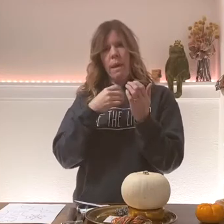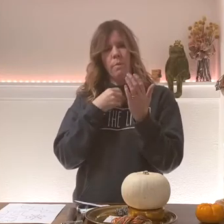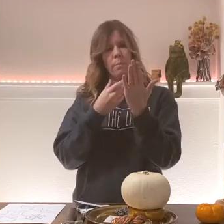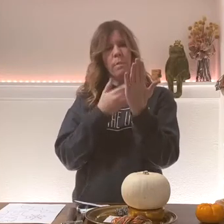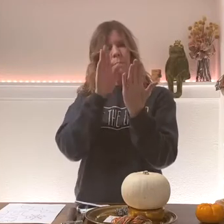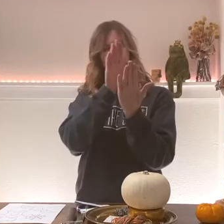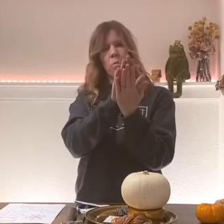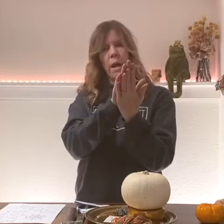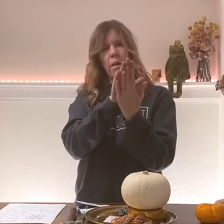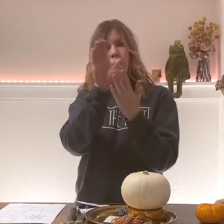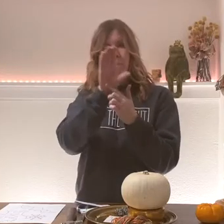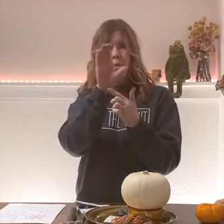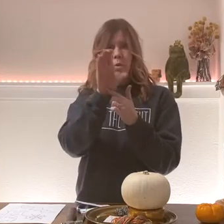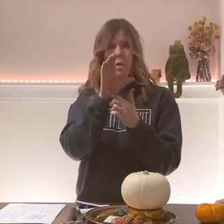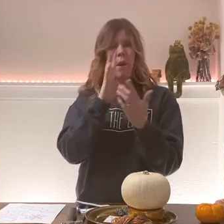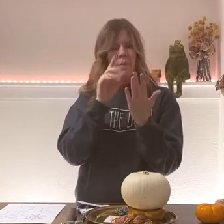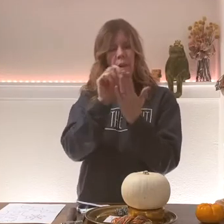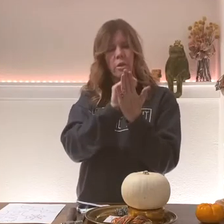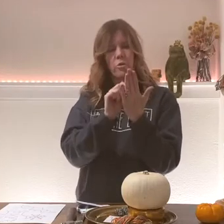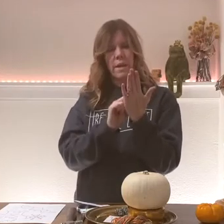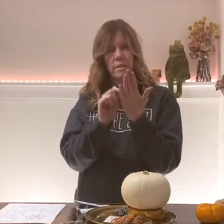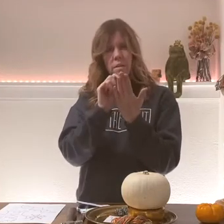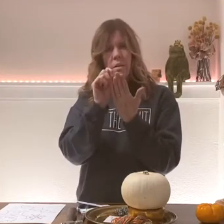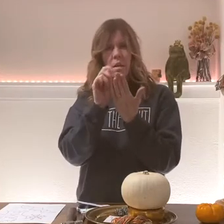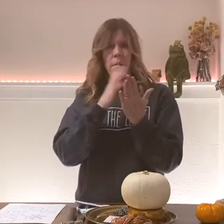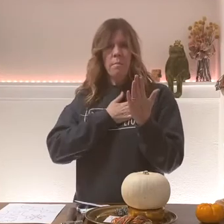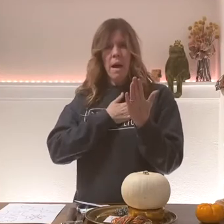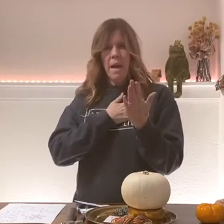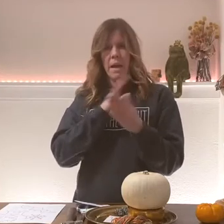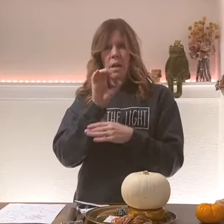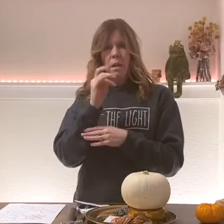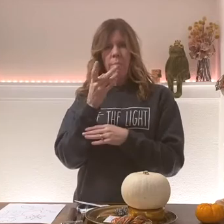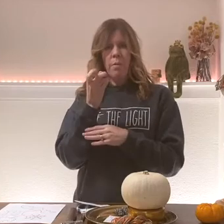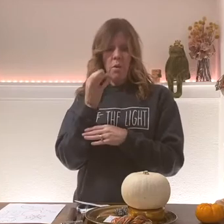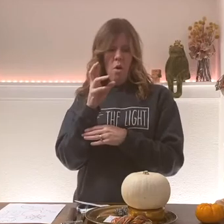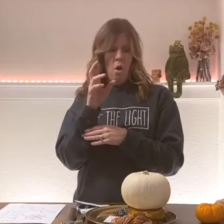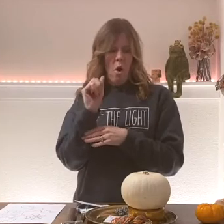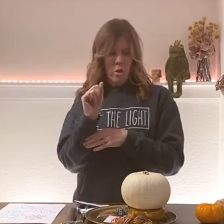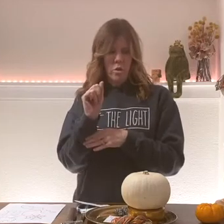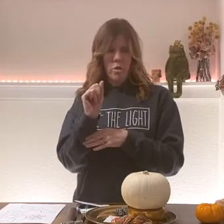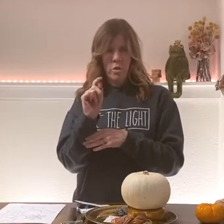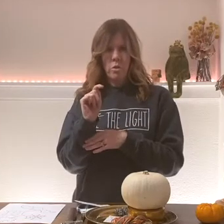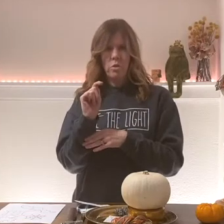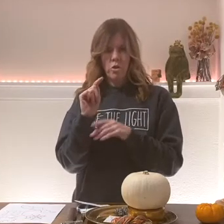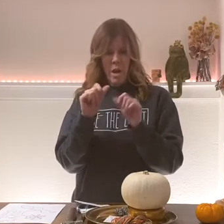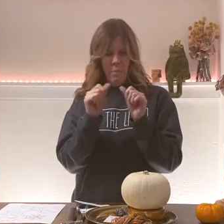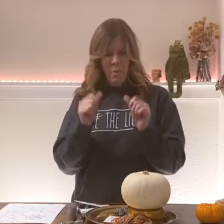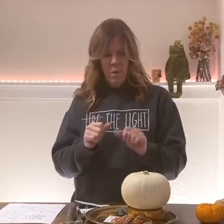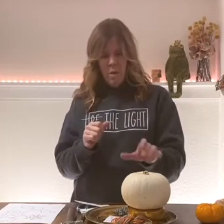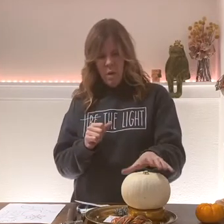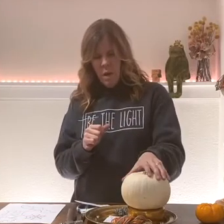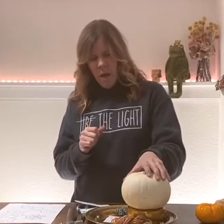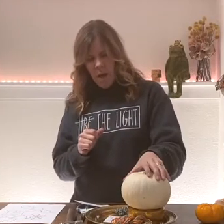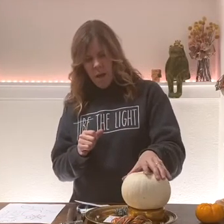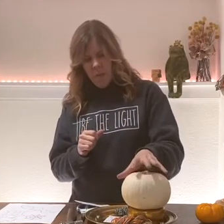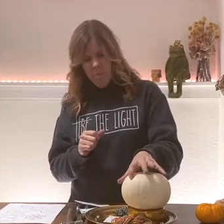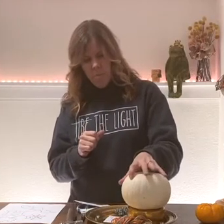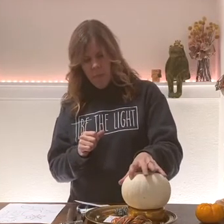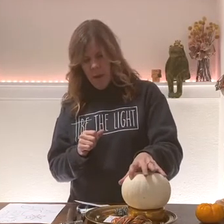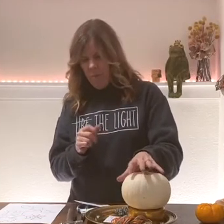I put my paper right on the computer and then I traced my clip art shape, and then